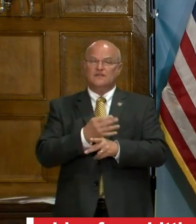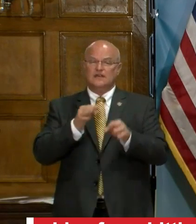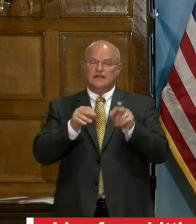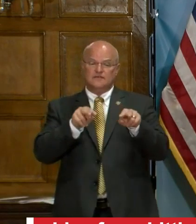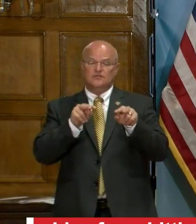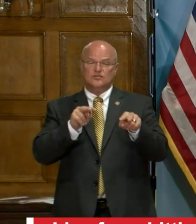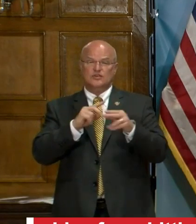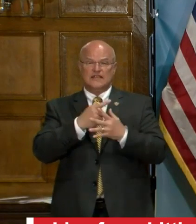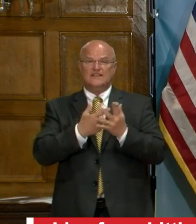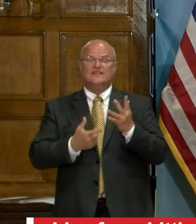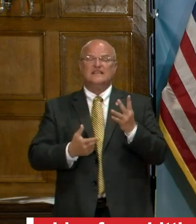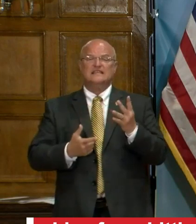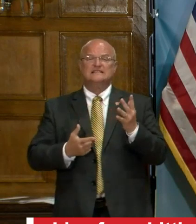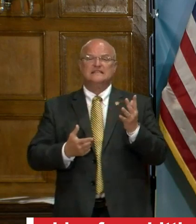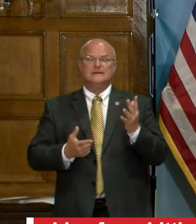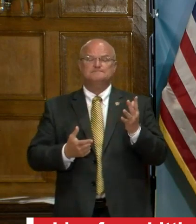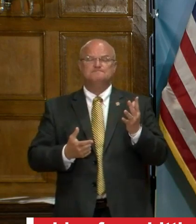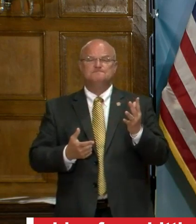look at these